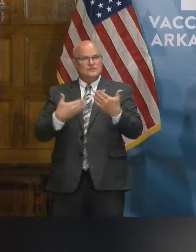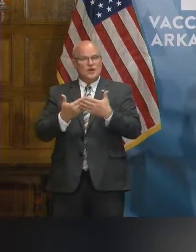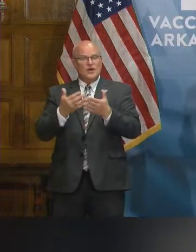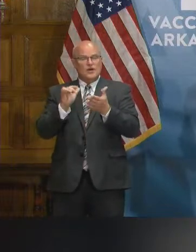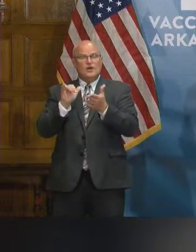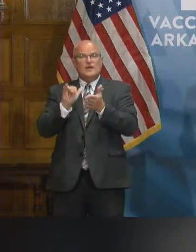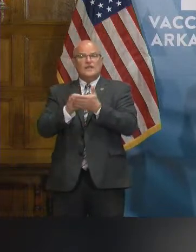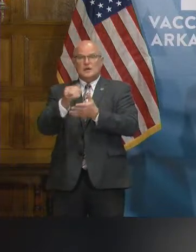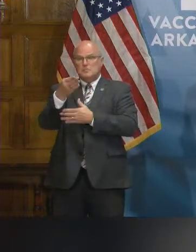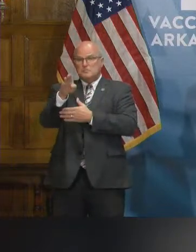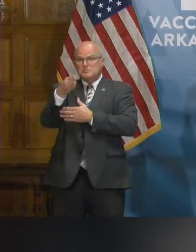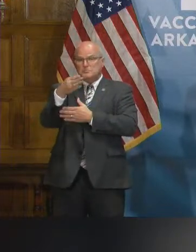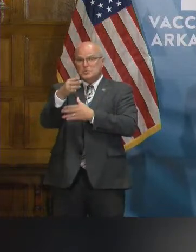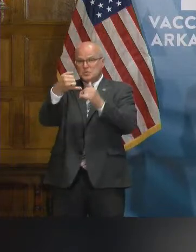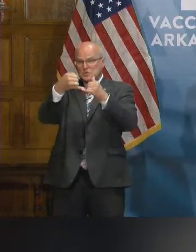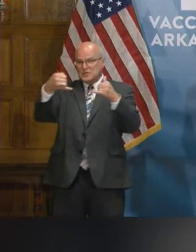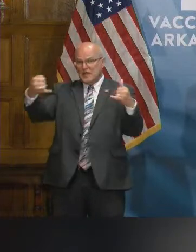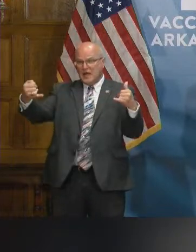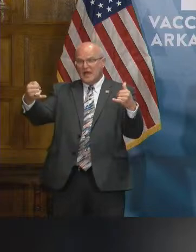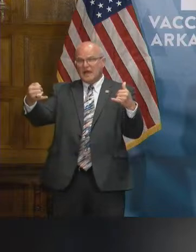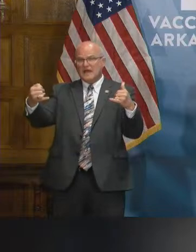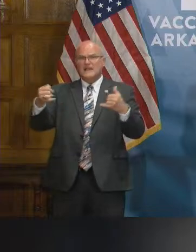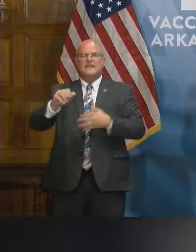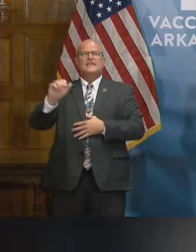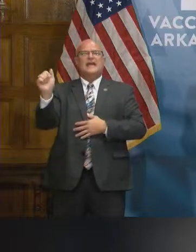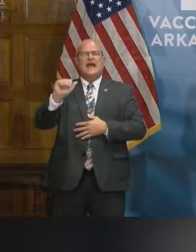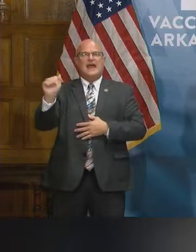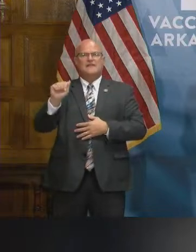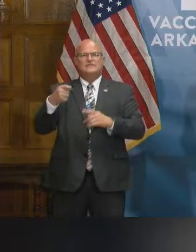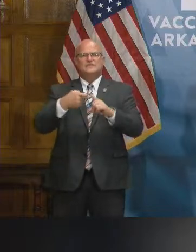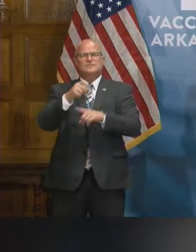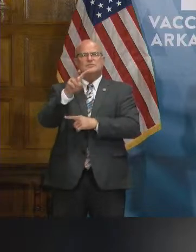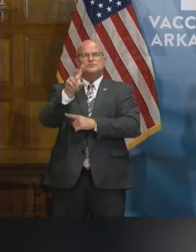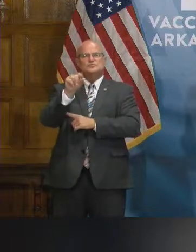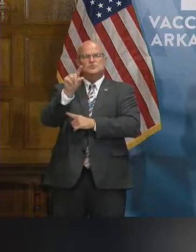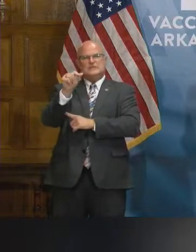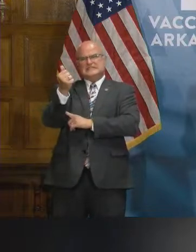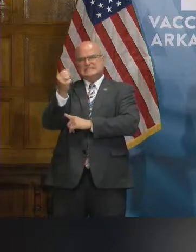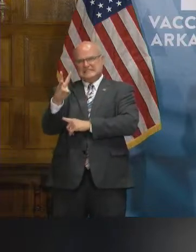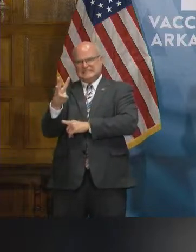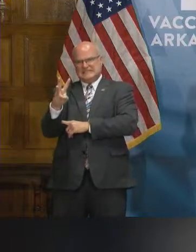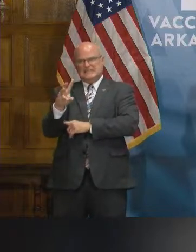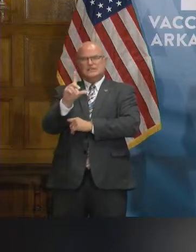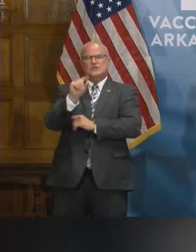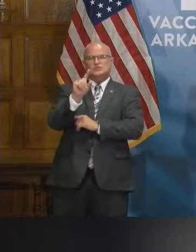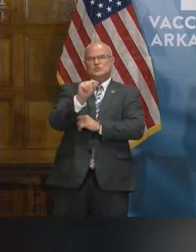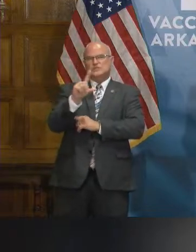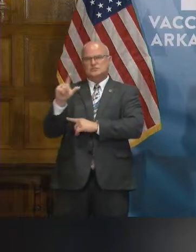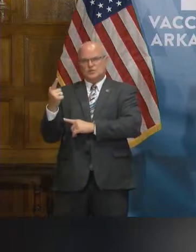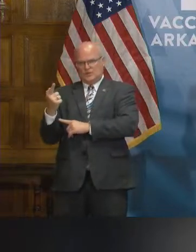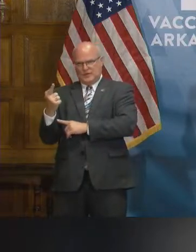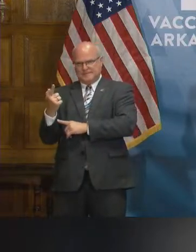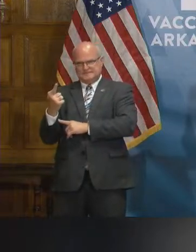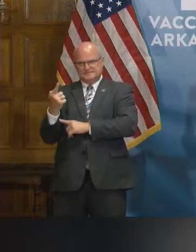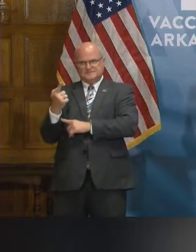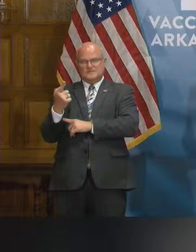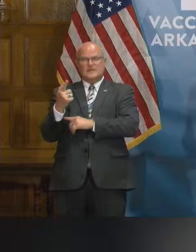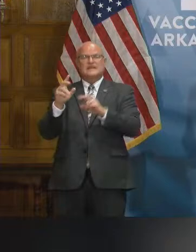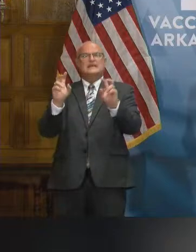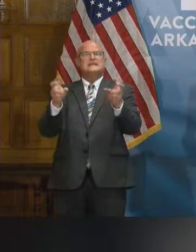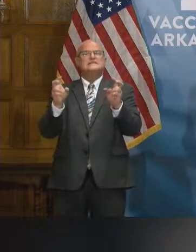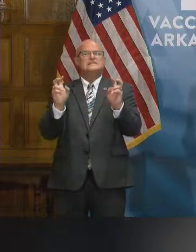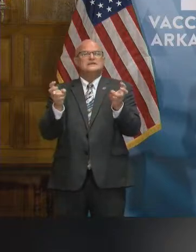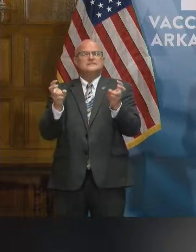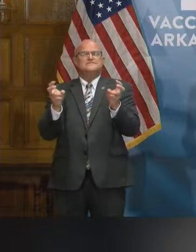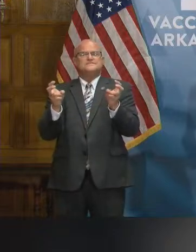the blue line that you see is the average from 2016 to 2021 in